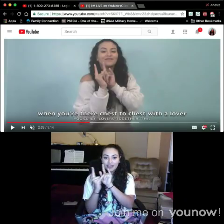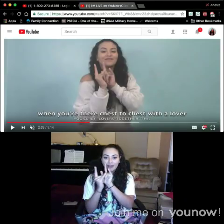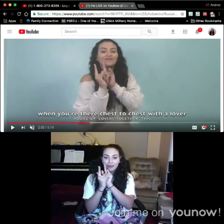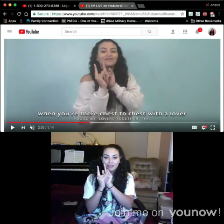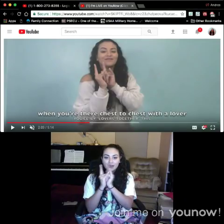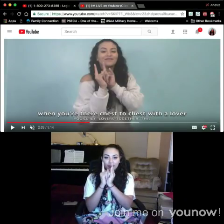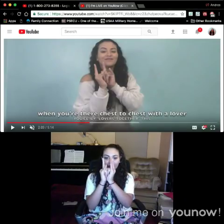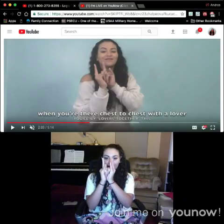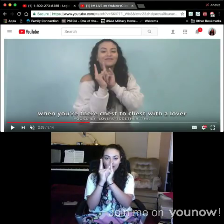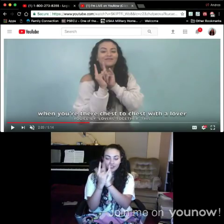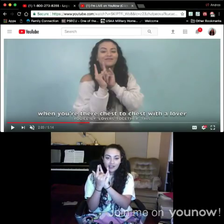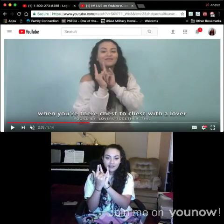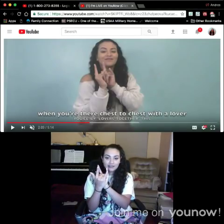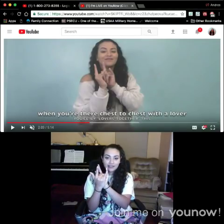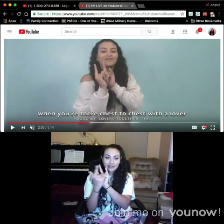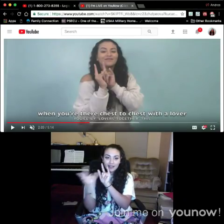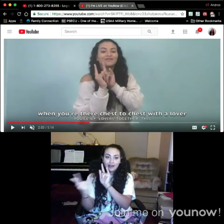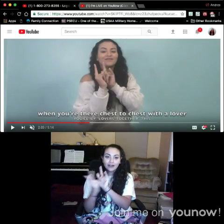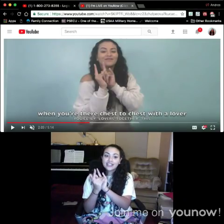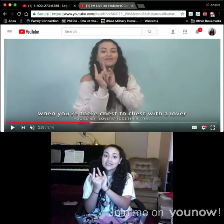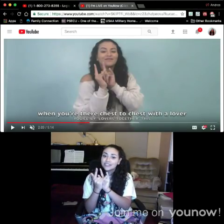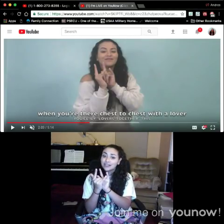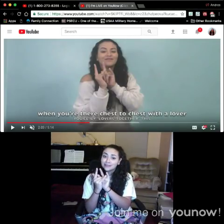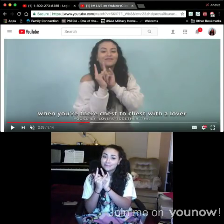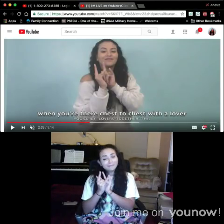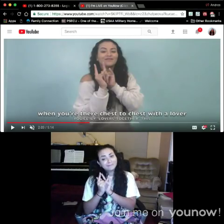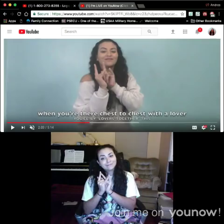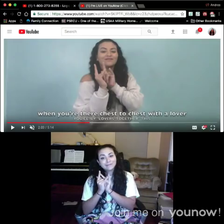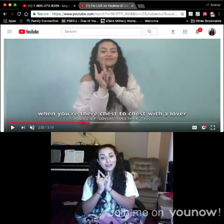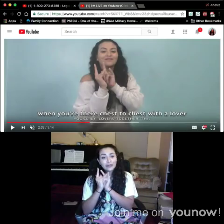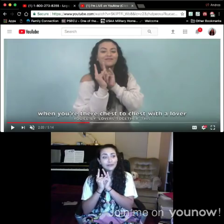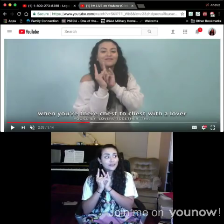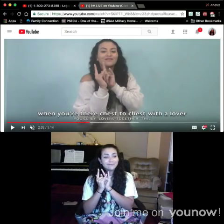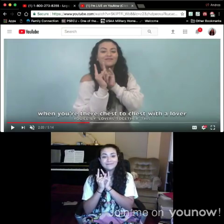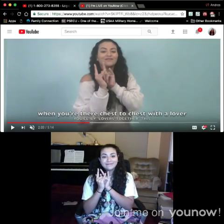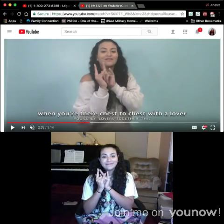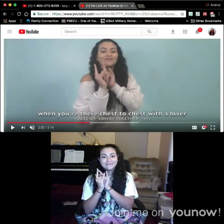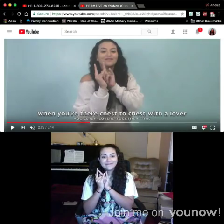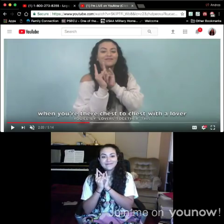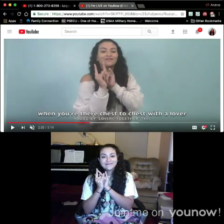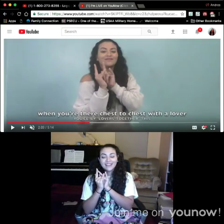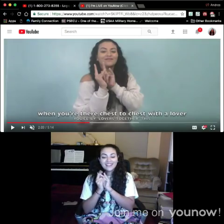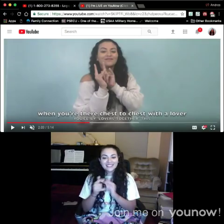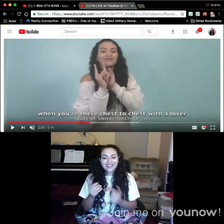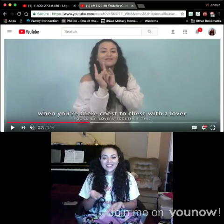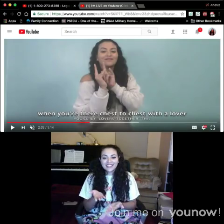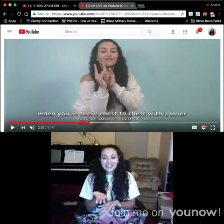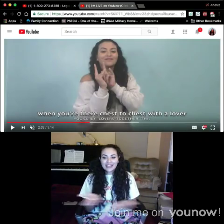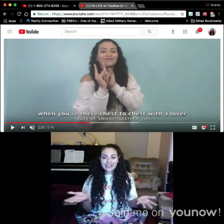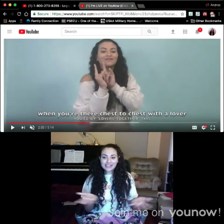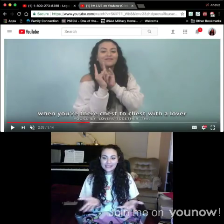kind of come together and they're touching, like they are chest to chest, and they're lovers. And then I